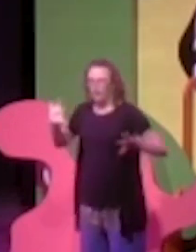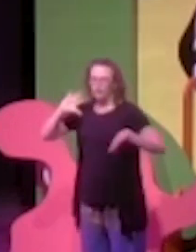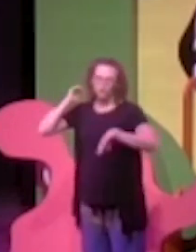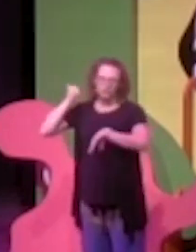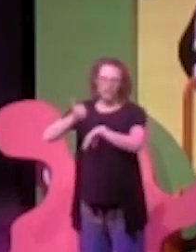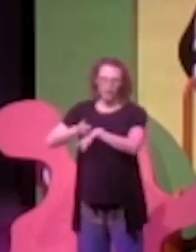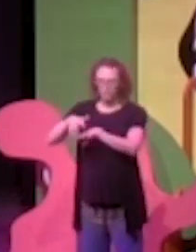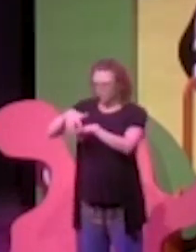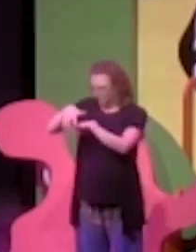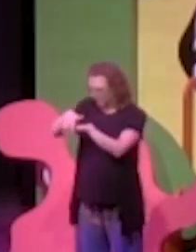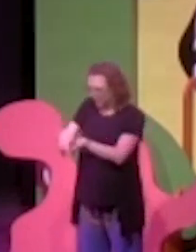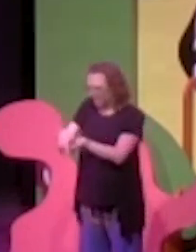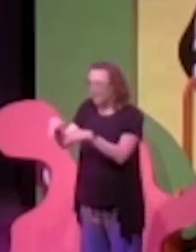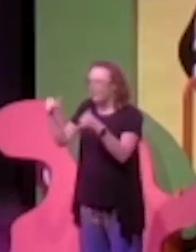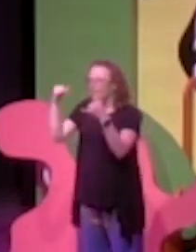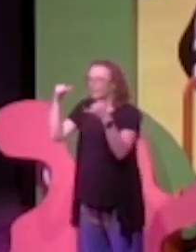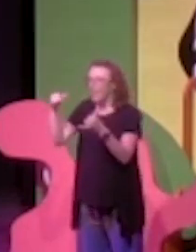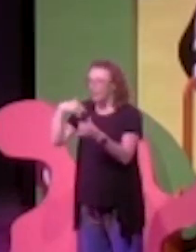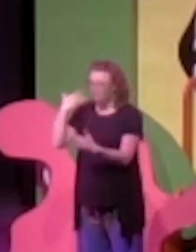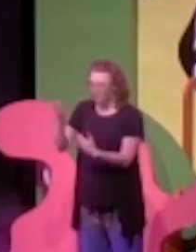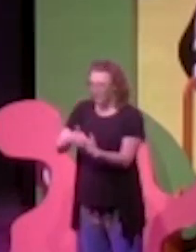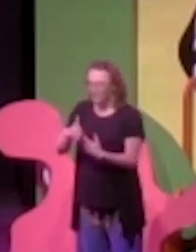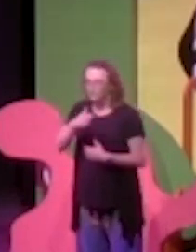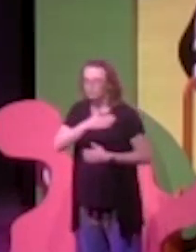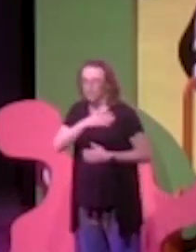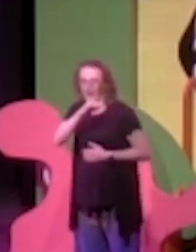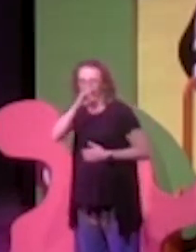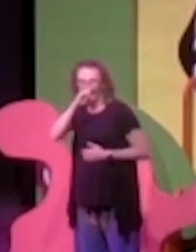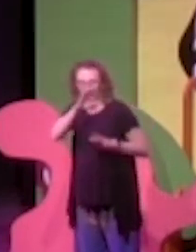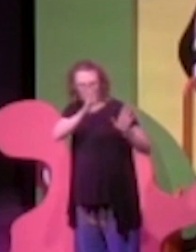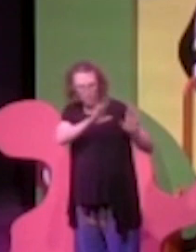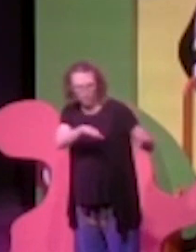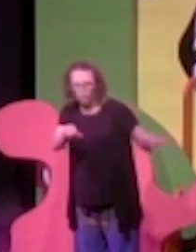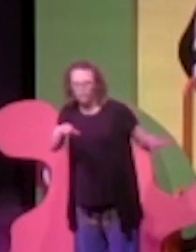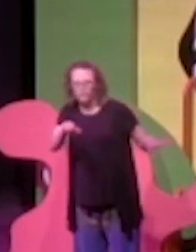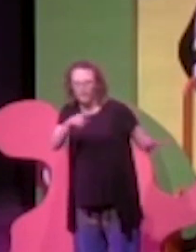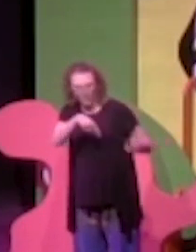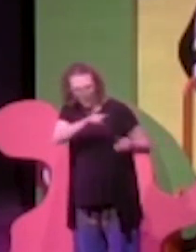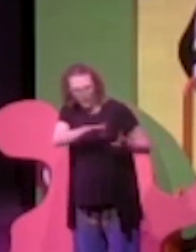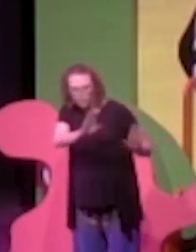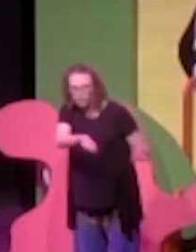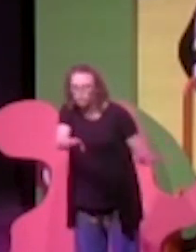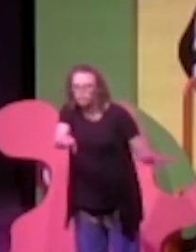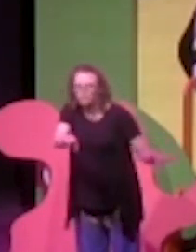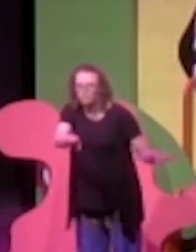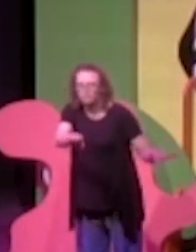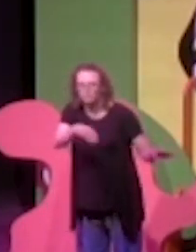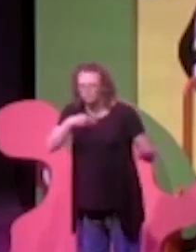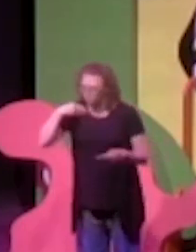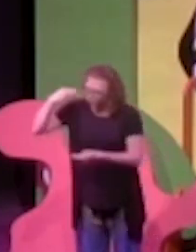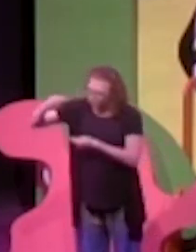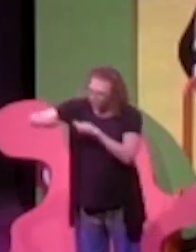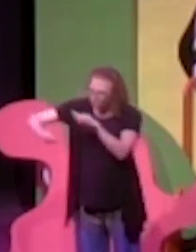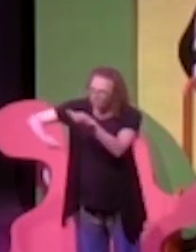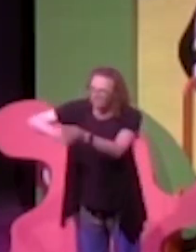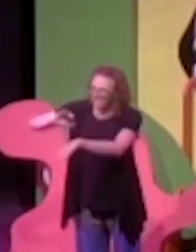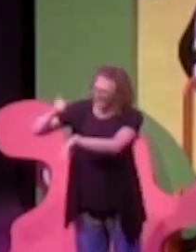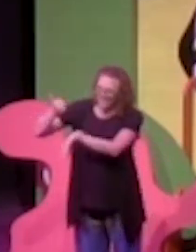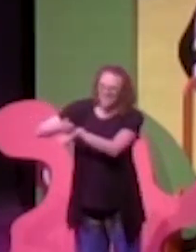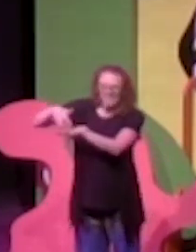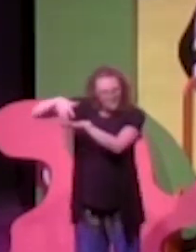I have something to pass on to my children or my children's children. So when I think of